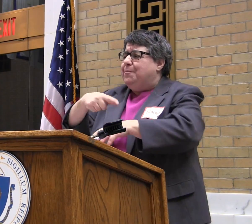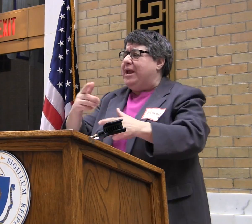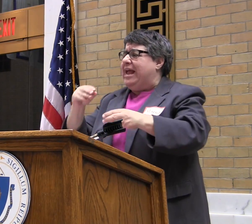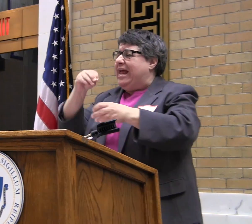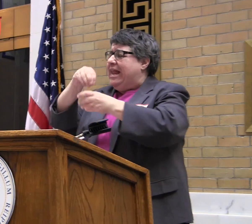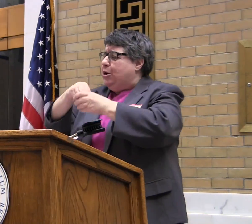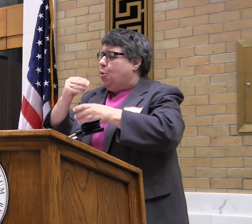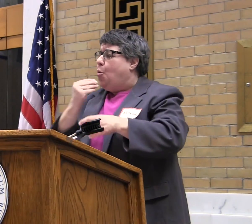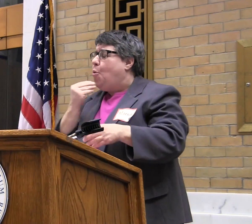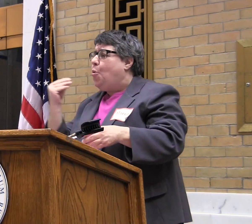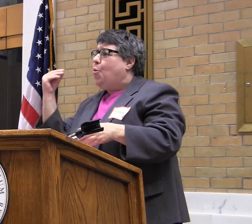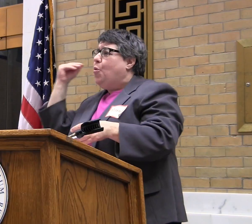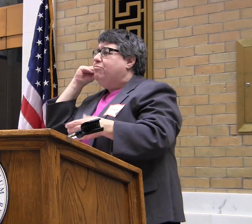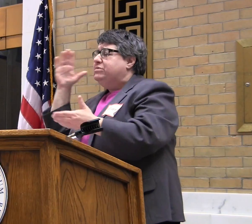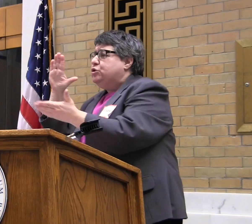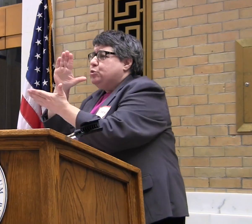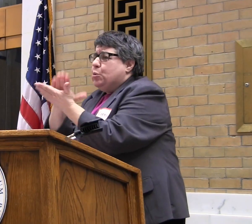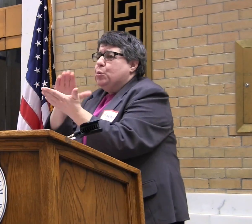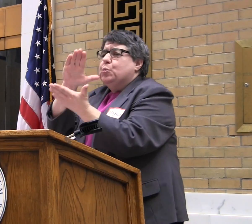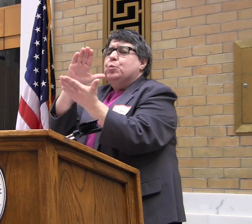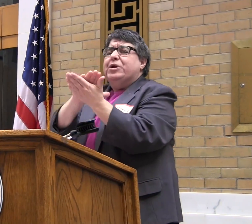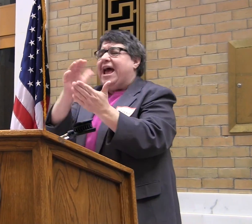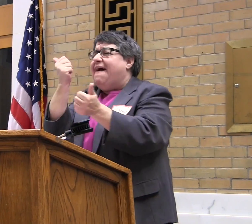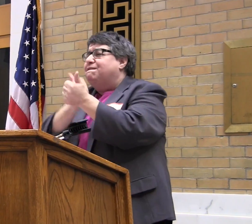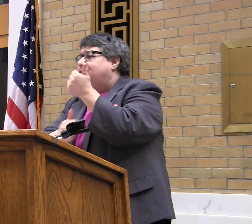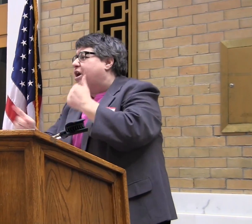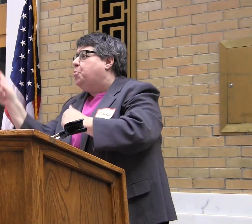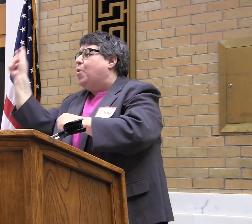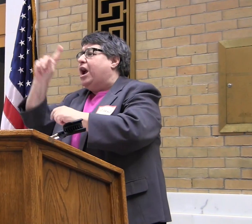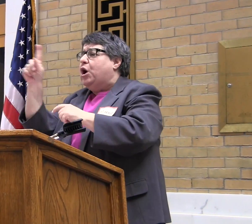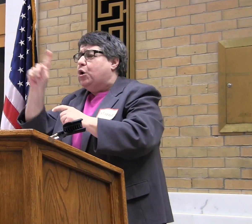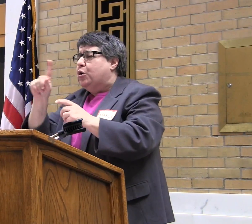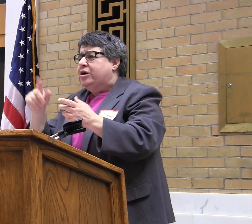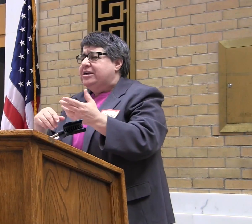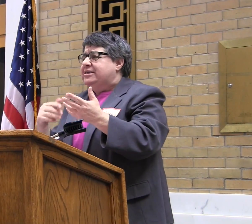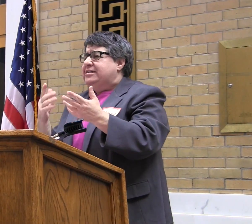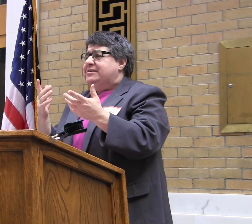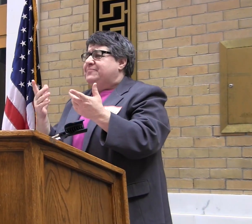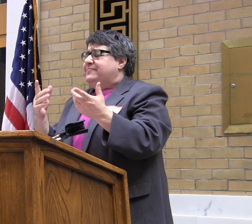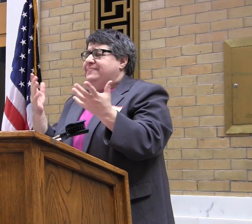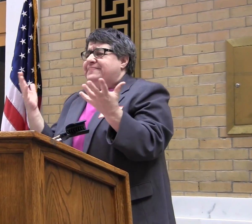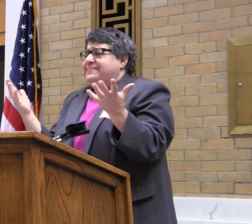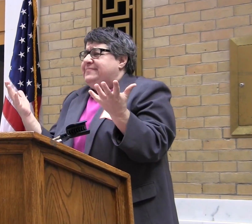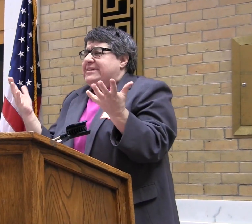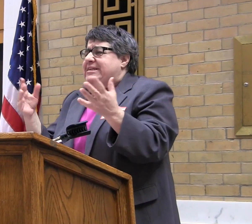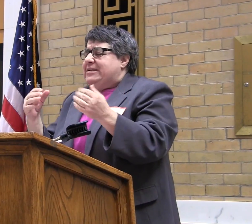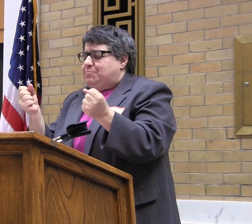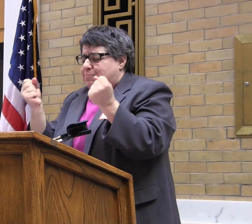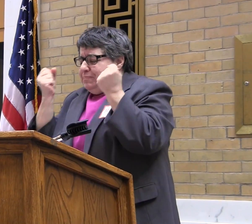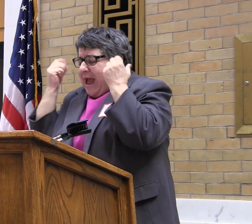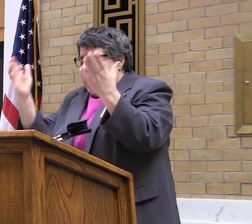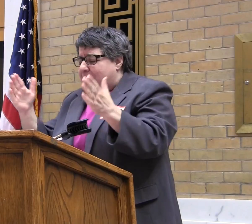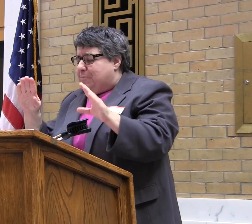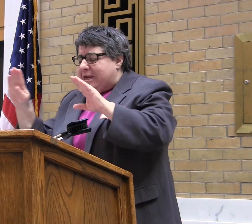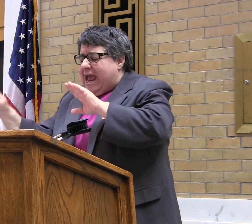I had a hard time in my home, in school, in all environments, in all aspects